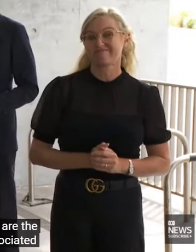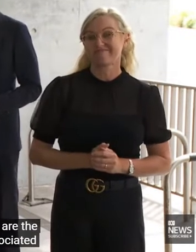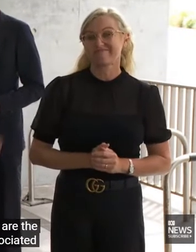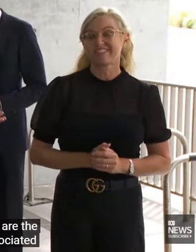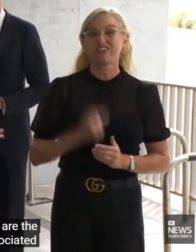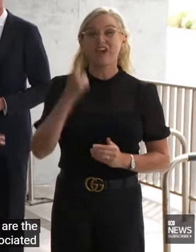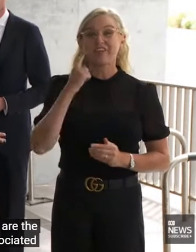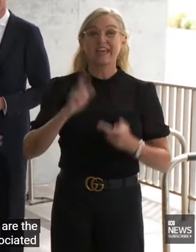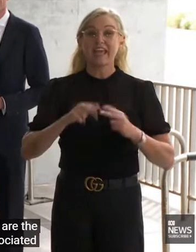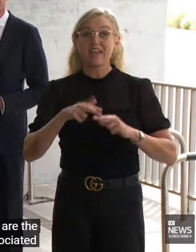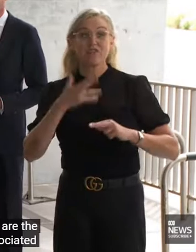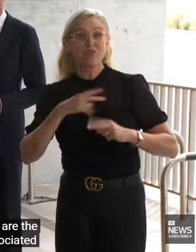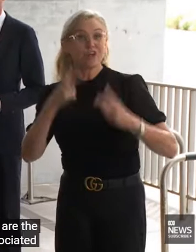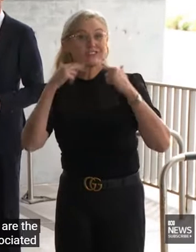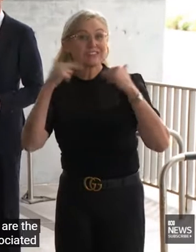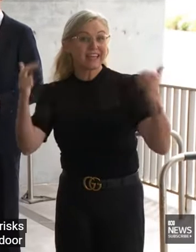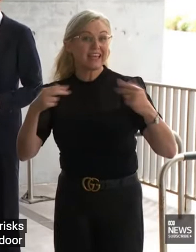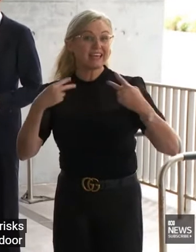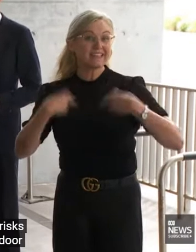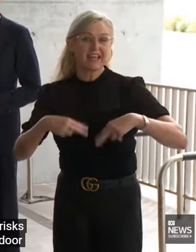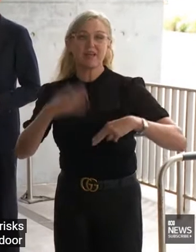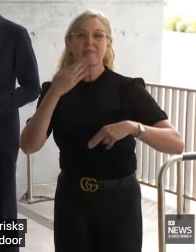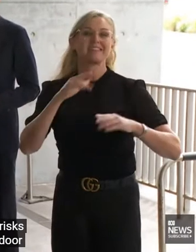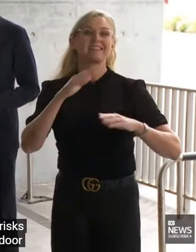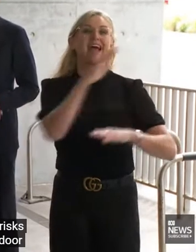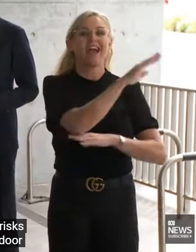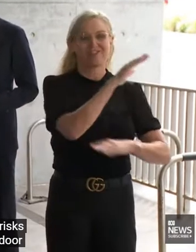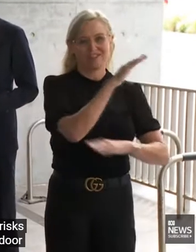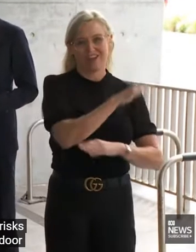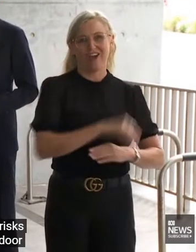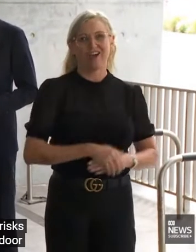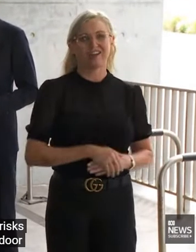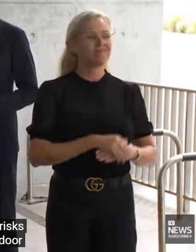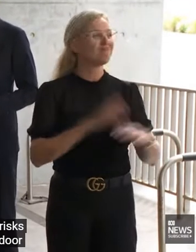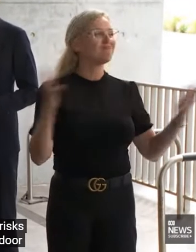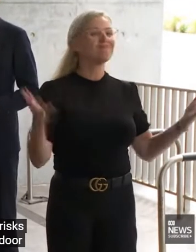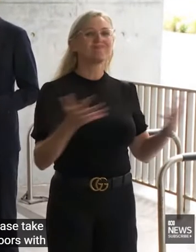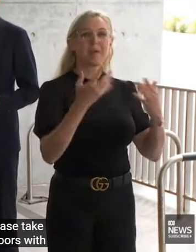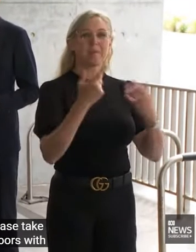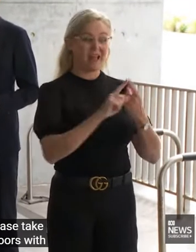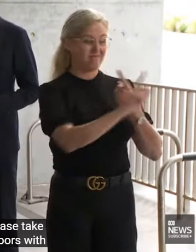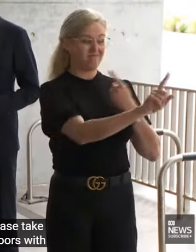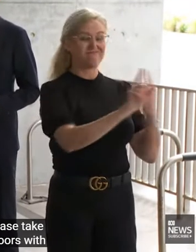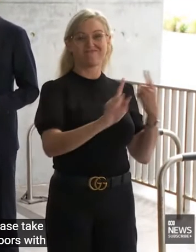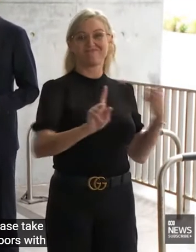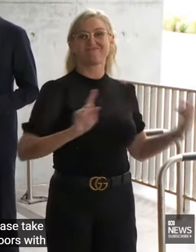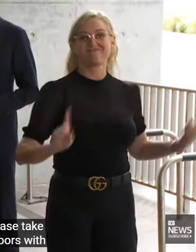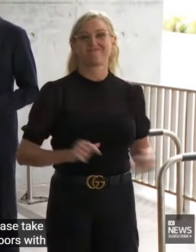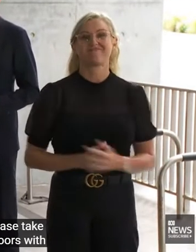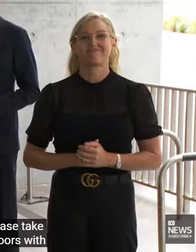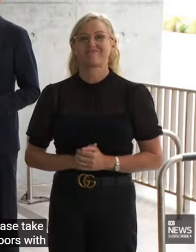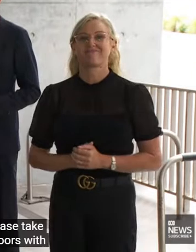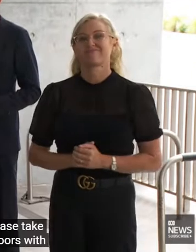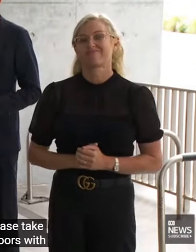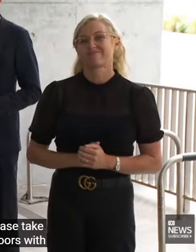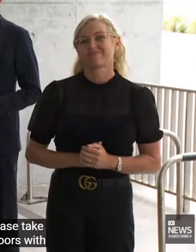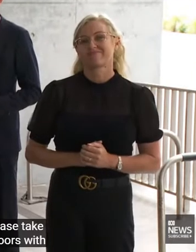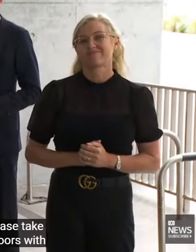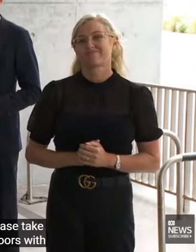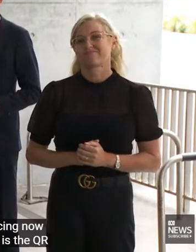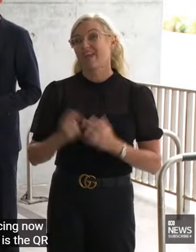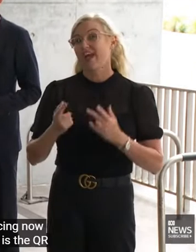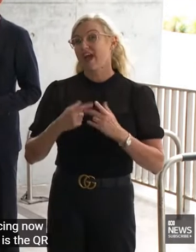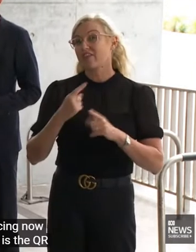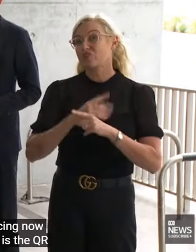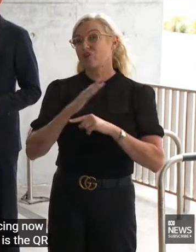those activities outdoors with lots of social distancing. Now, the other component is the